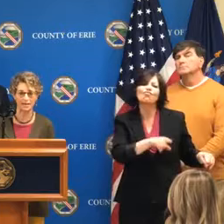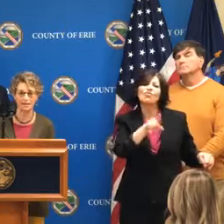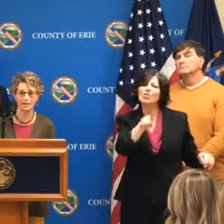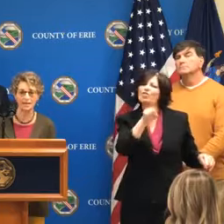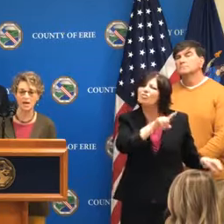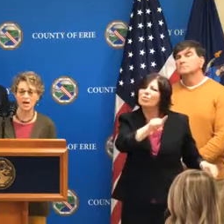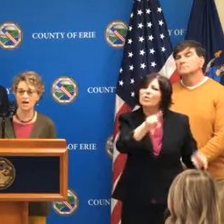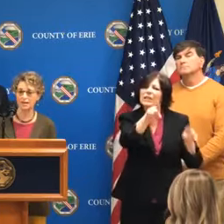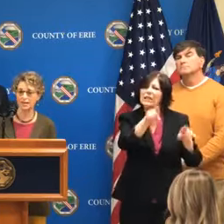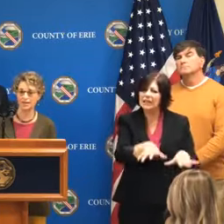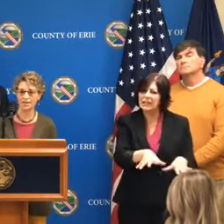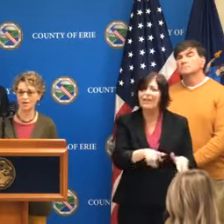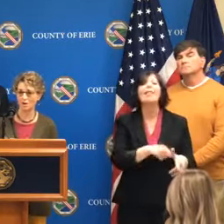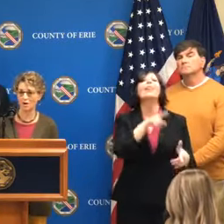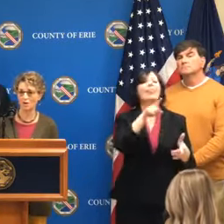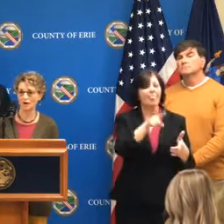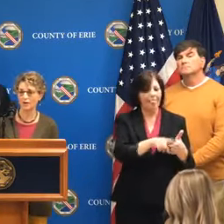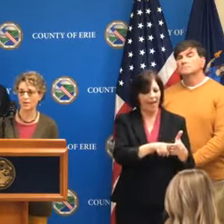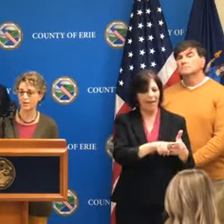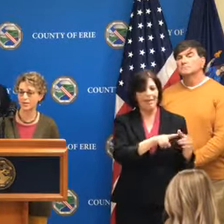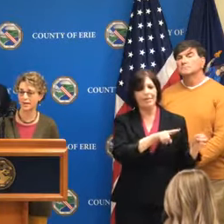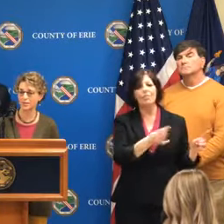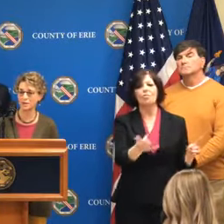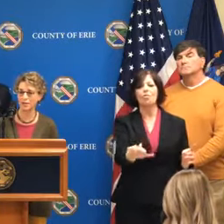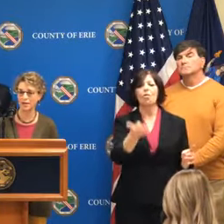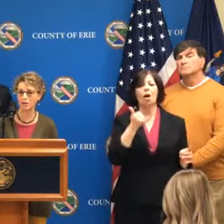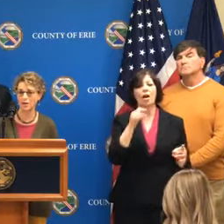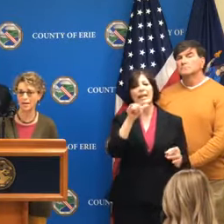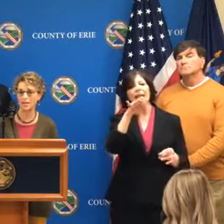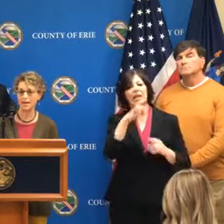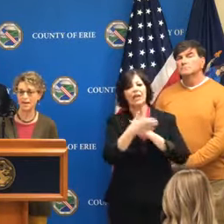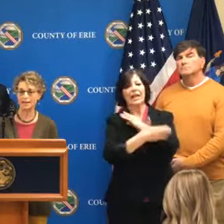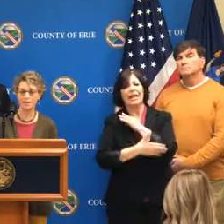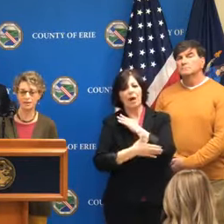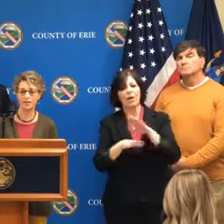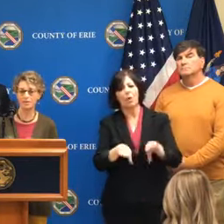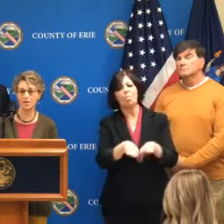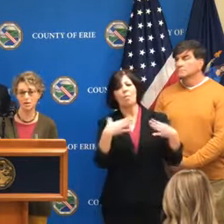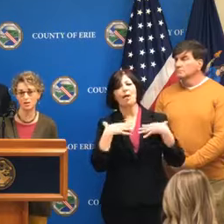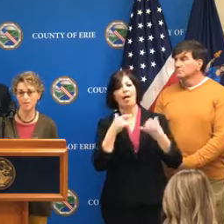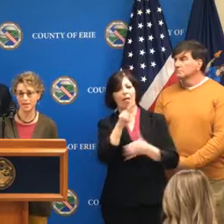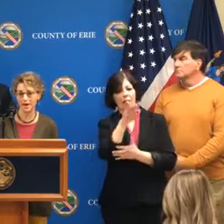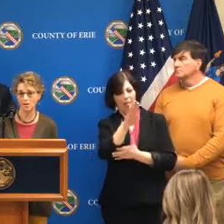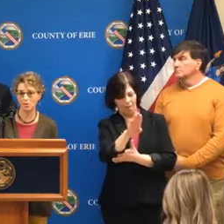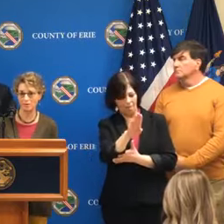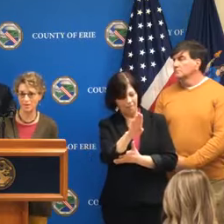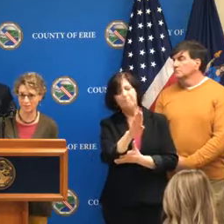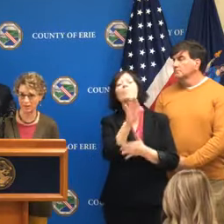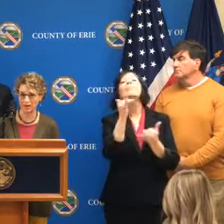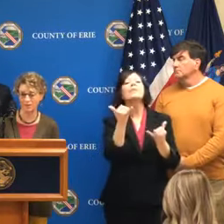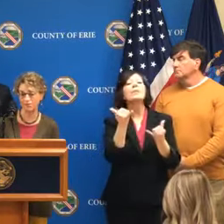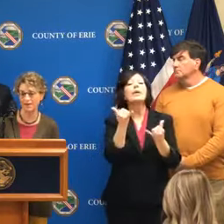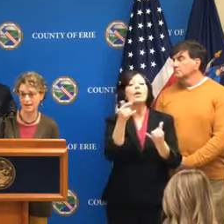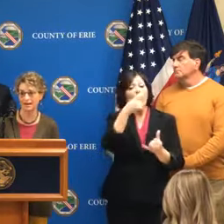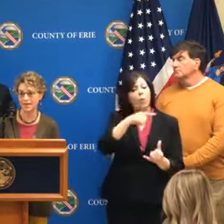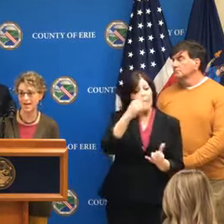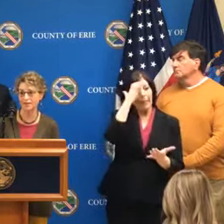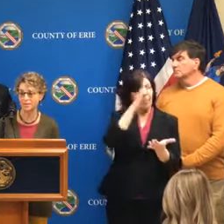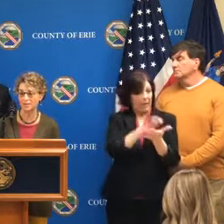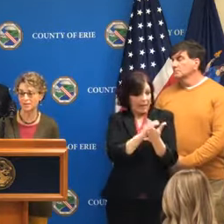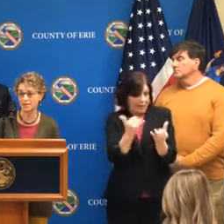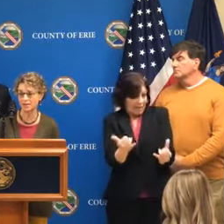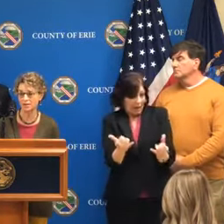for testing, then they can call our Erie County Public Health Lab. And again, because we now believe that